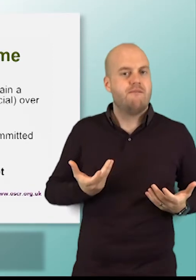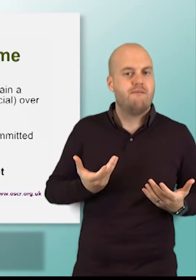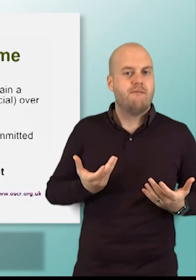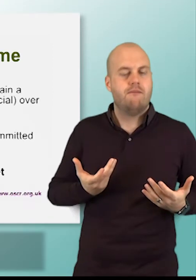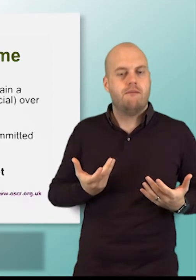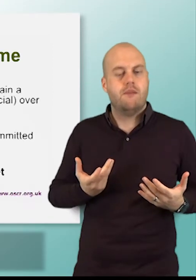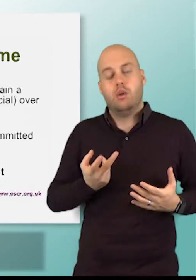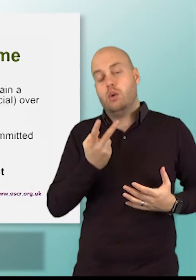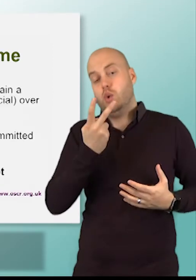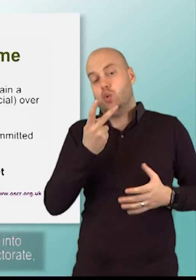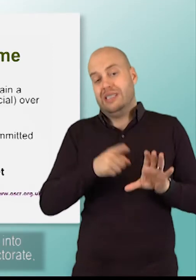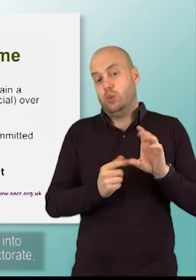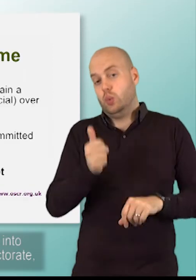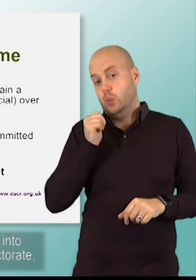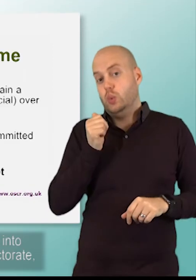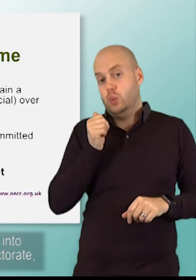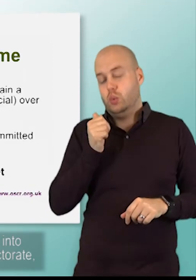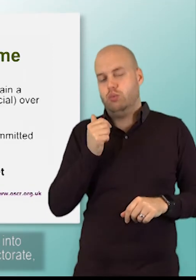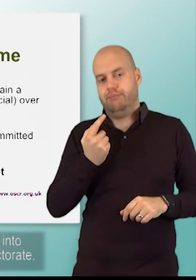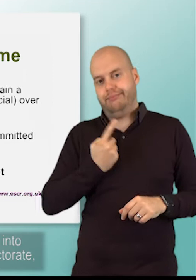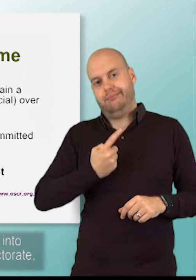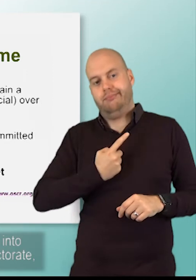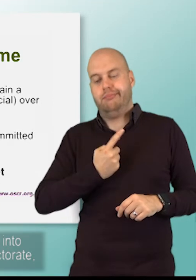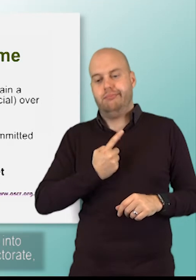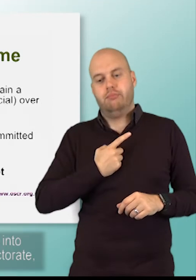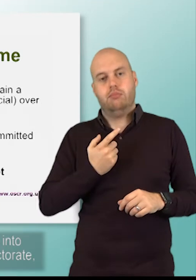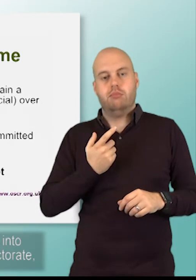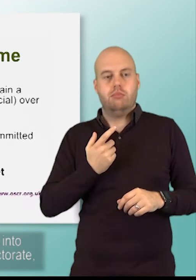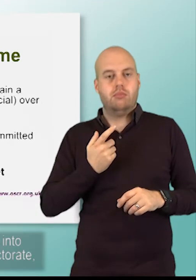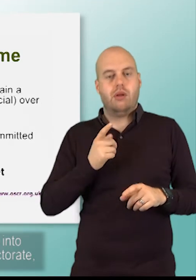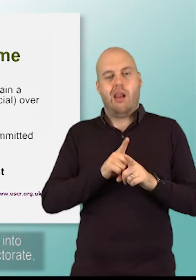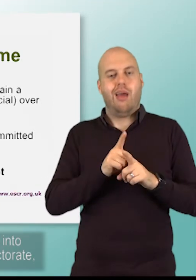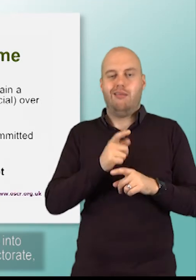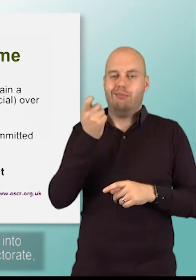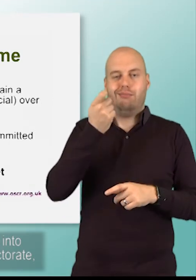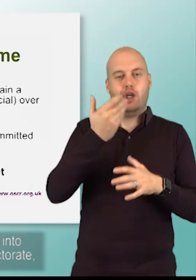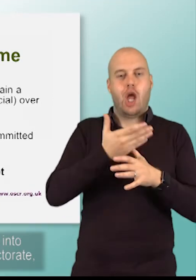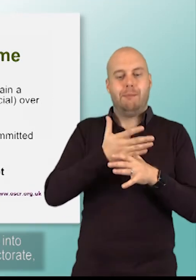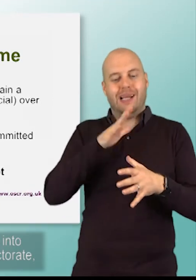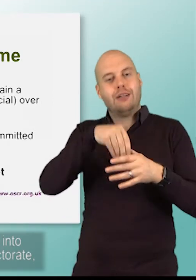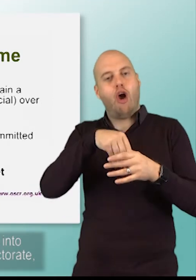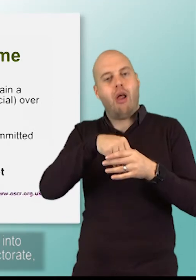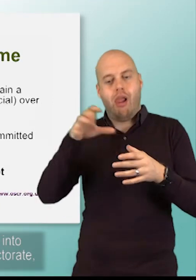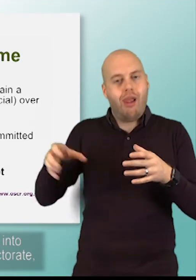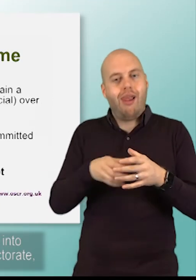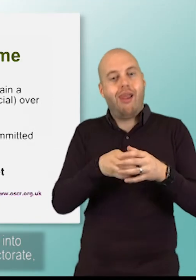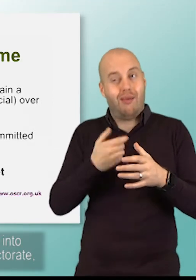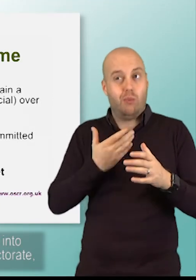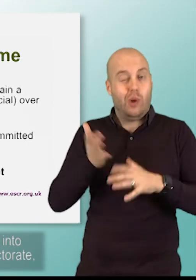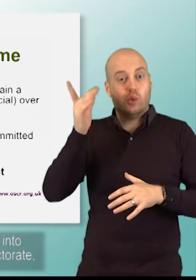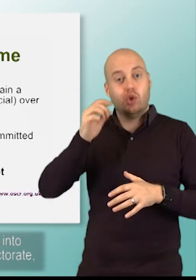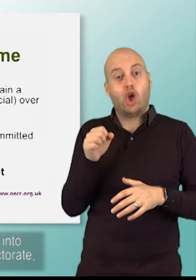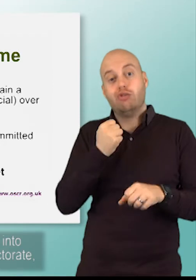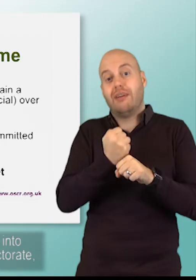2 years ago, I went on a wee bit of an internal secondment, so I went back into Scottish Government and worked in their